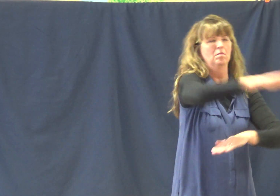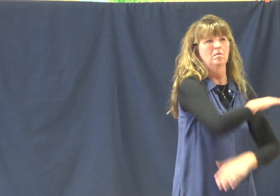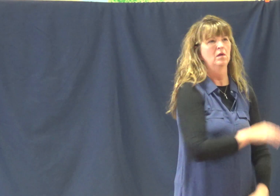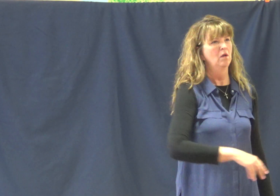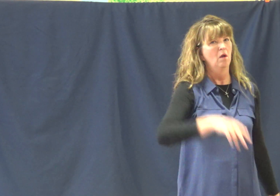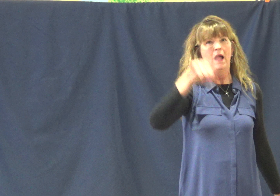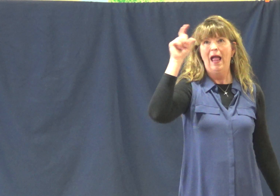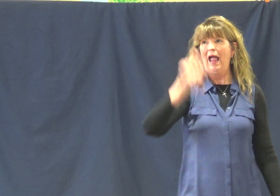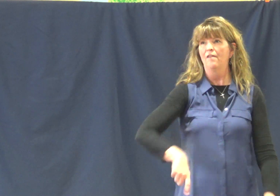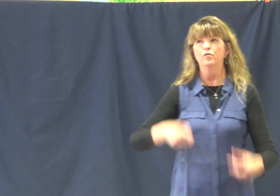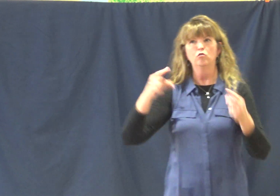kingdom.